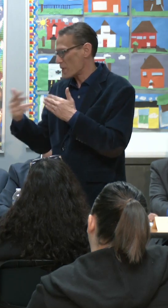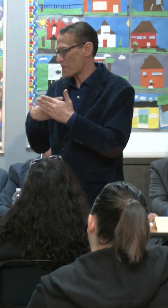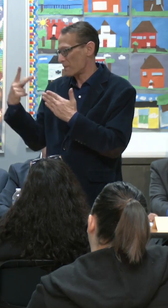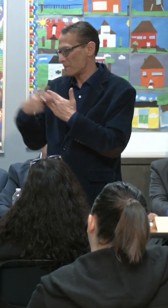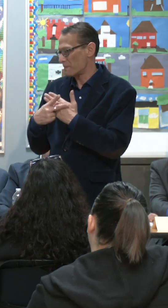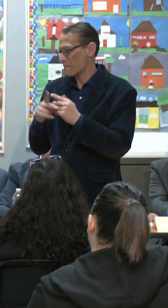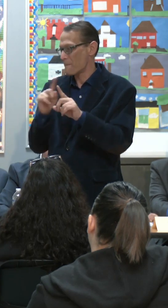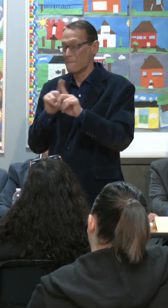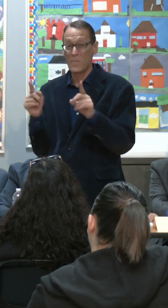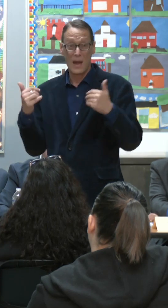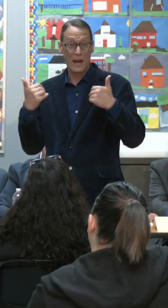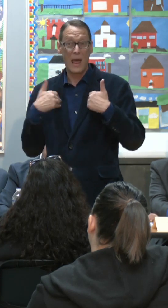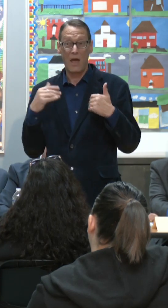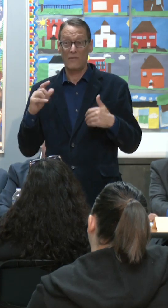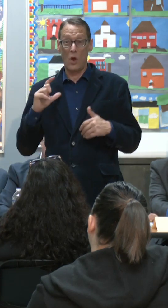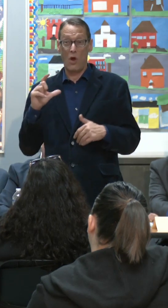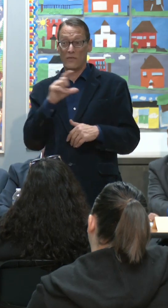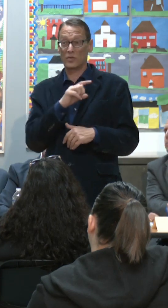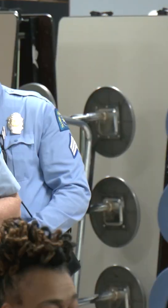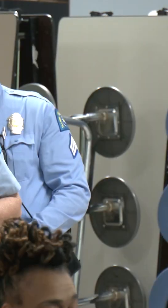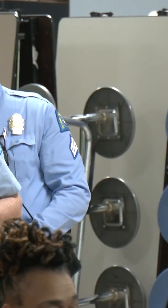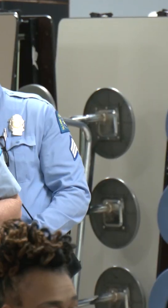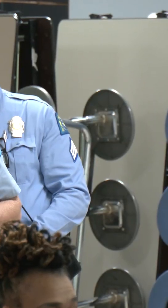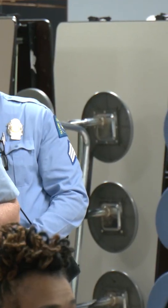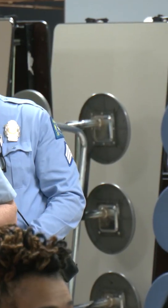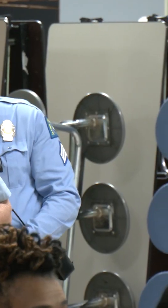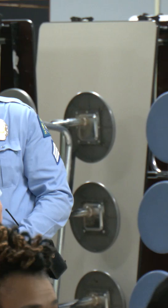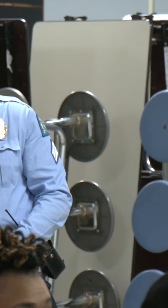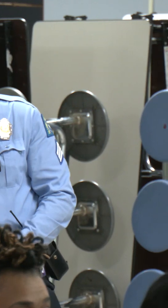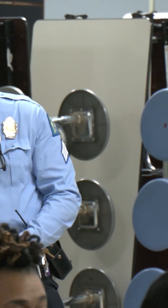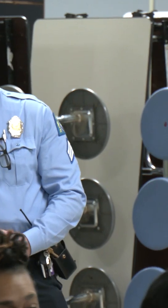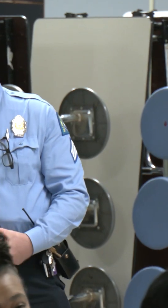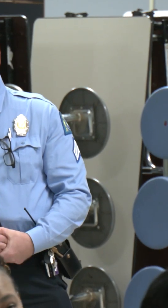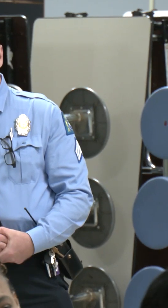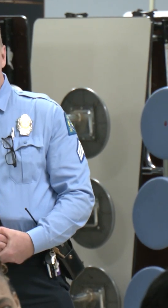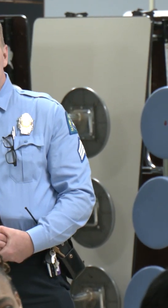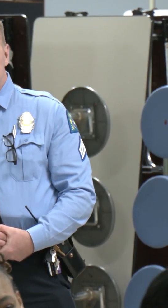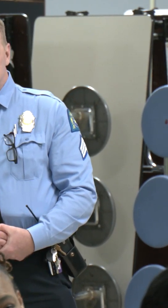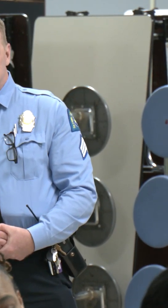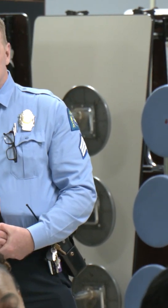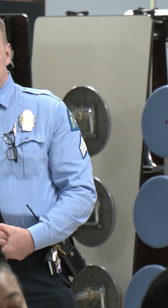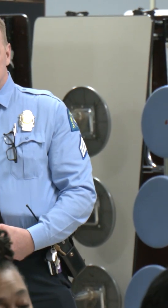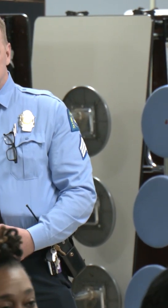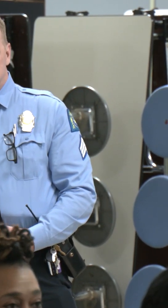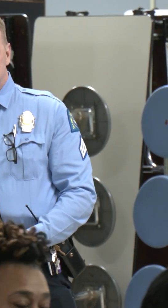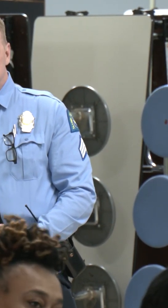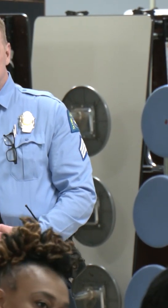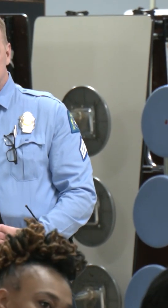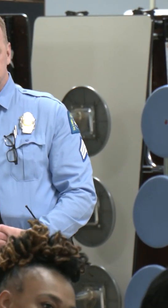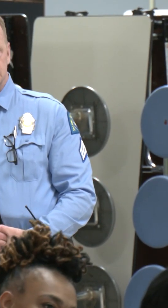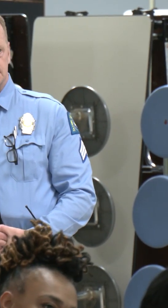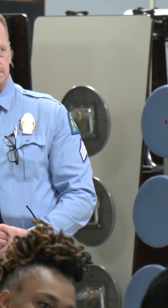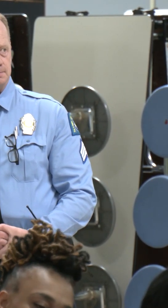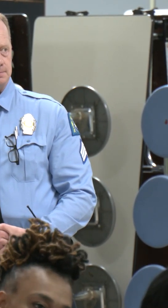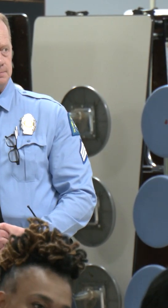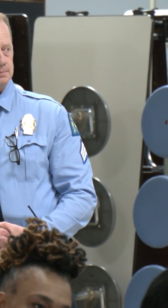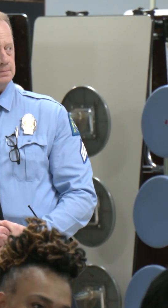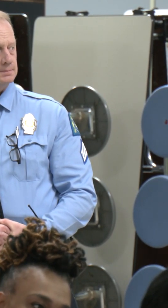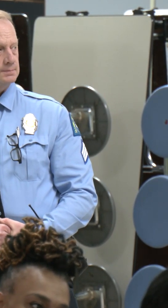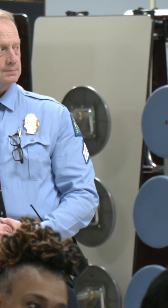sure that we're trying. Stop the block. You really get me laughing up here, but the thing is, but you did get me laughing. But here's the thing,